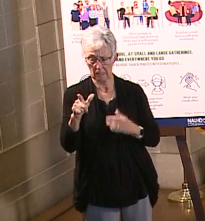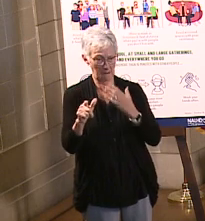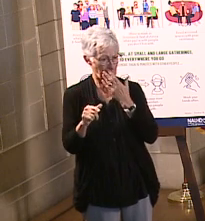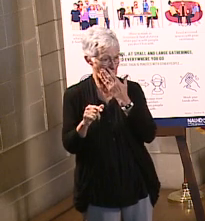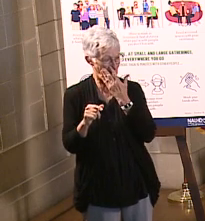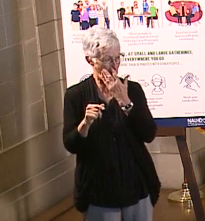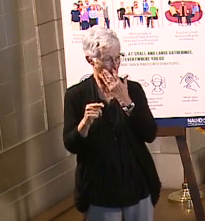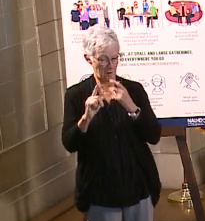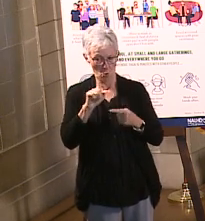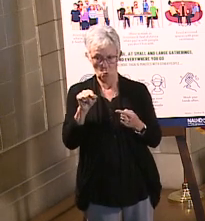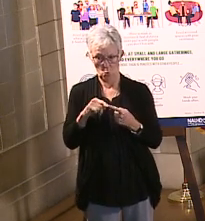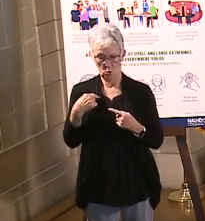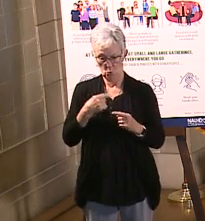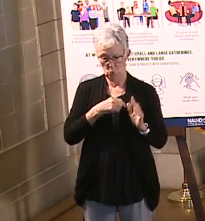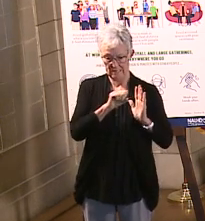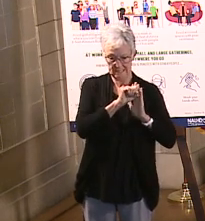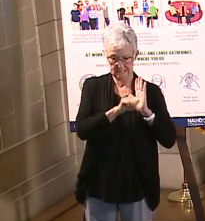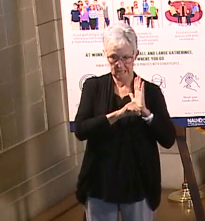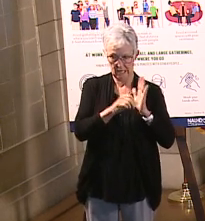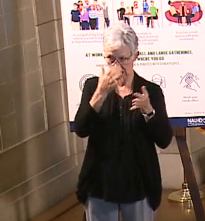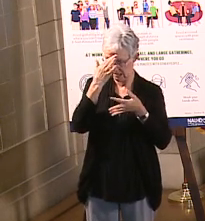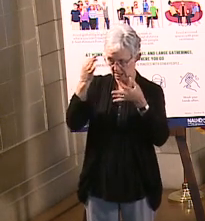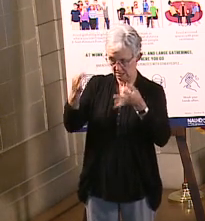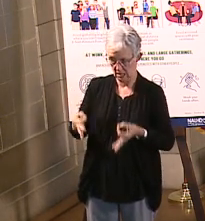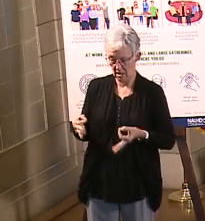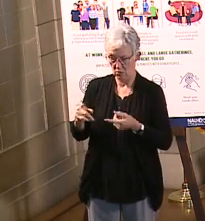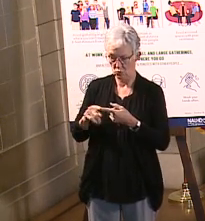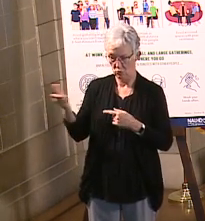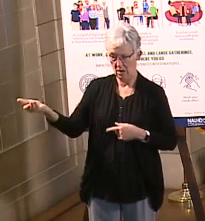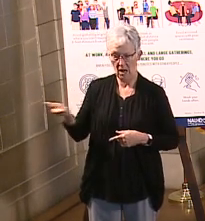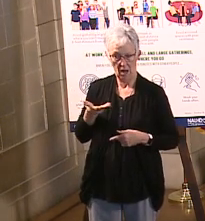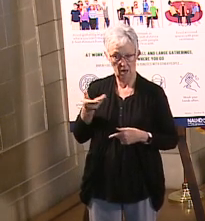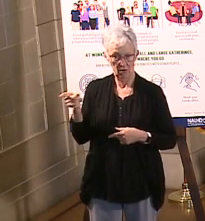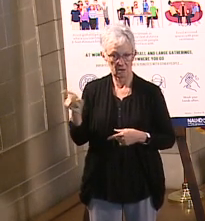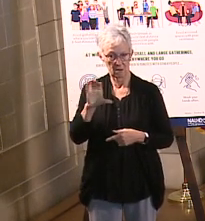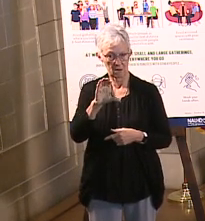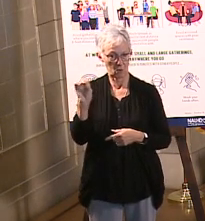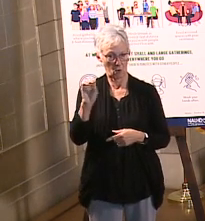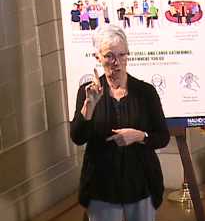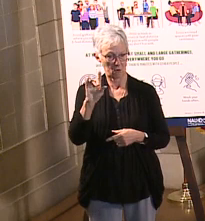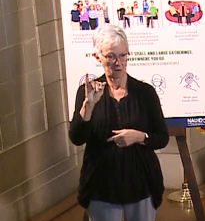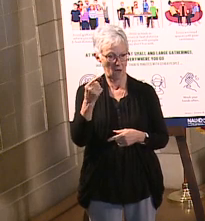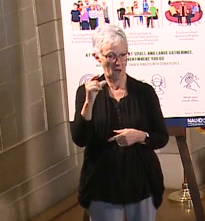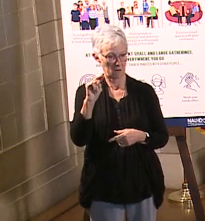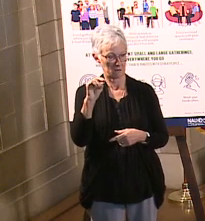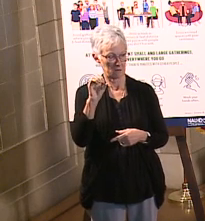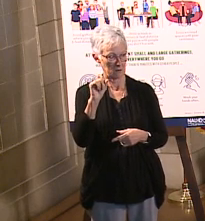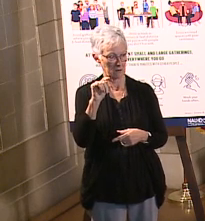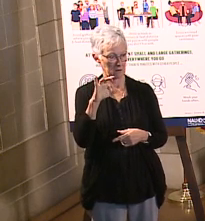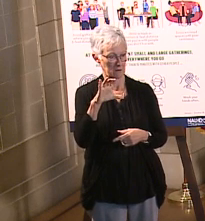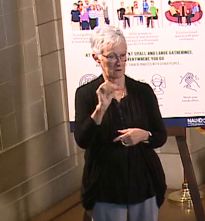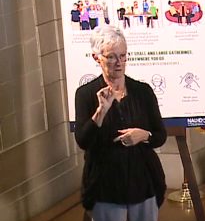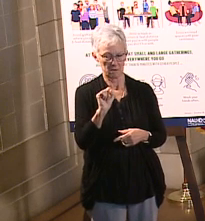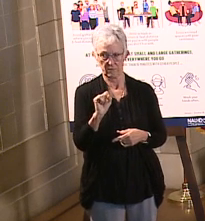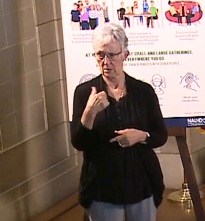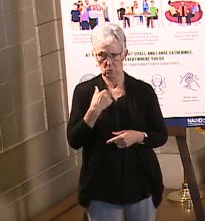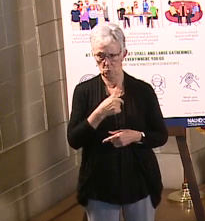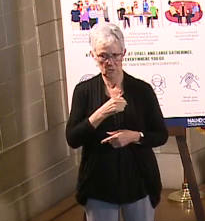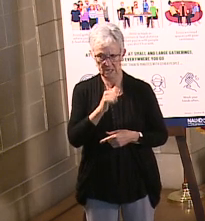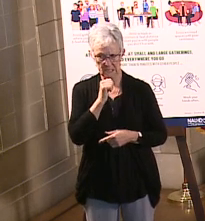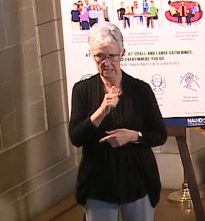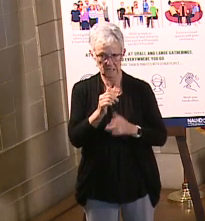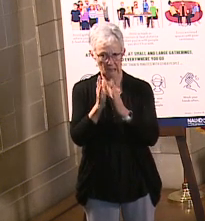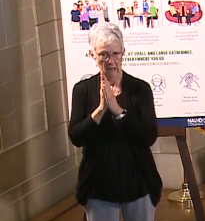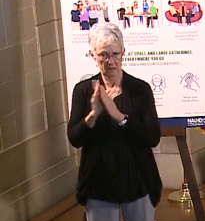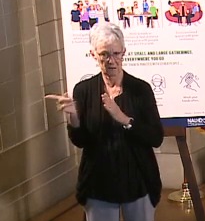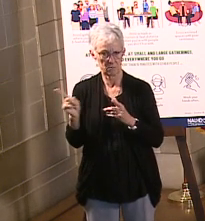certainly when we, the state, were making the decision about bringing them on board, being a volunteer effort was not part of our calculus in this. It was